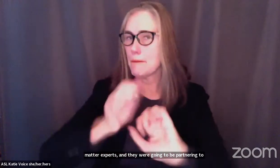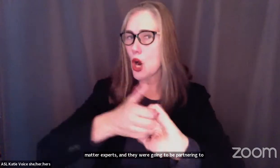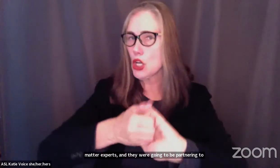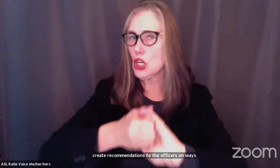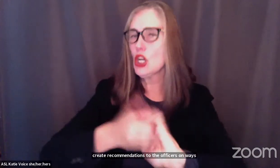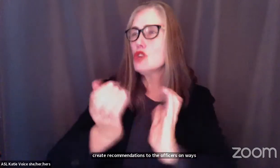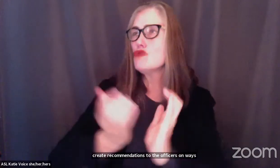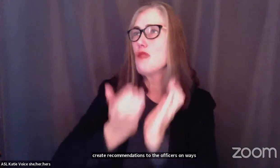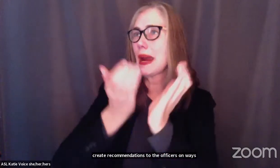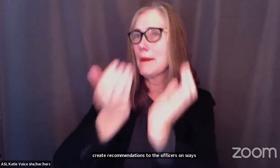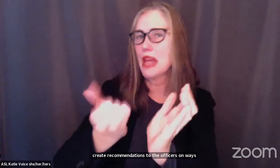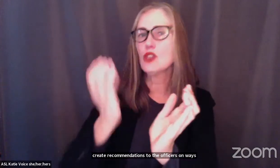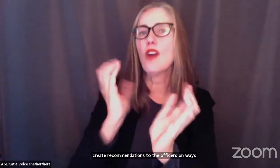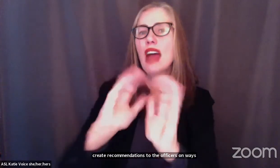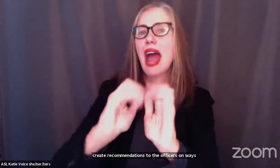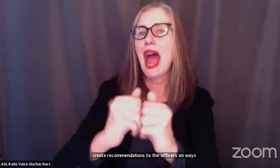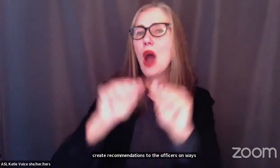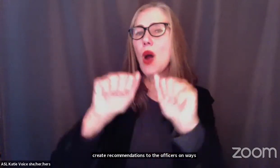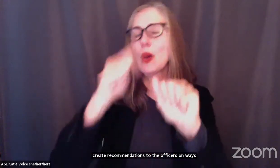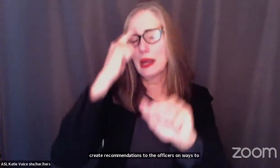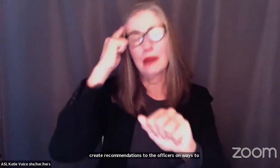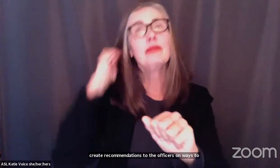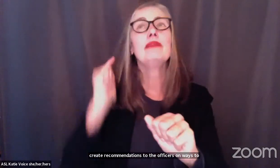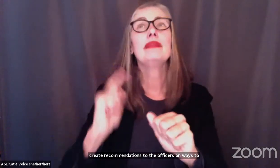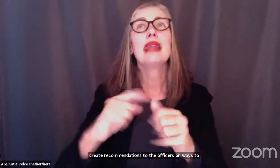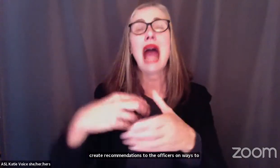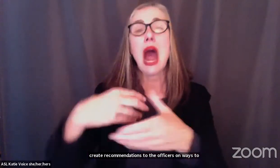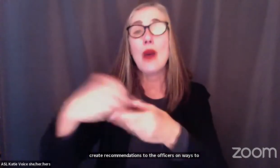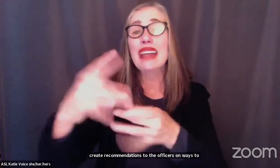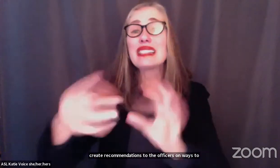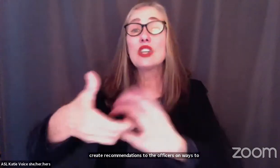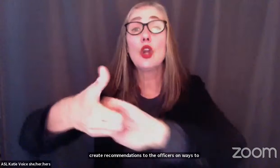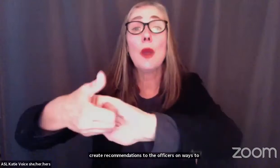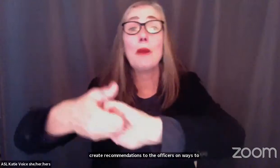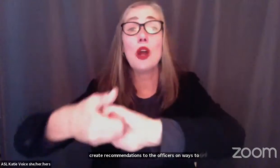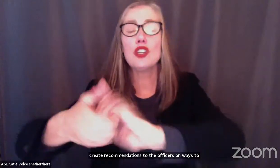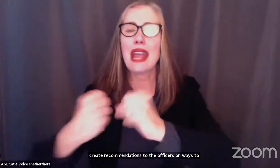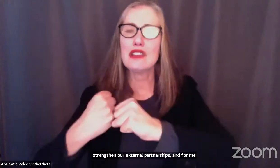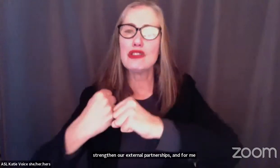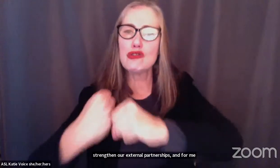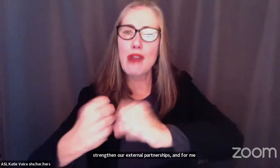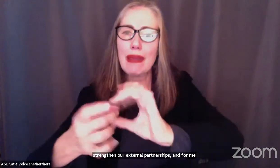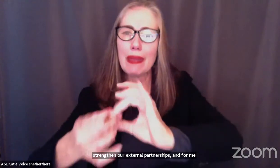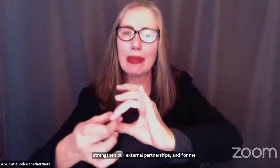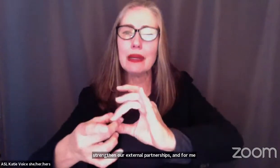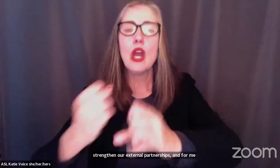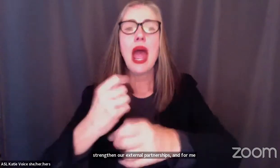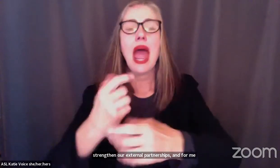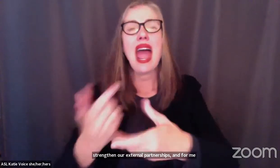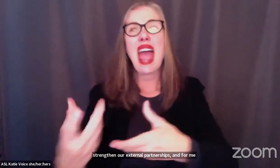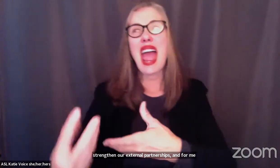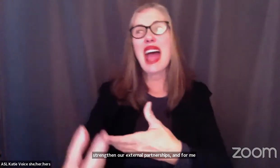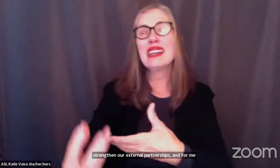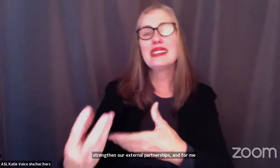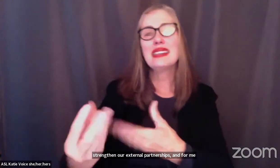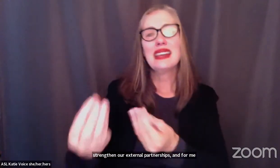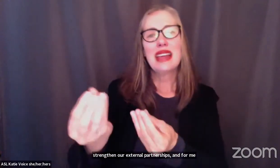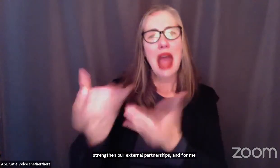ways to strengthen our external partnerships and forming the internal work of our